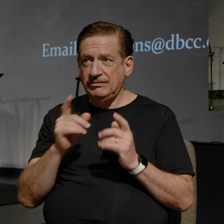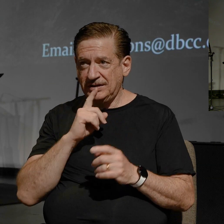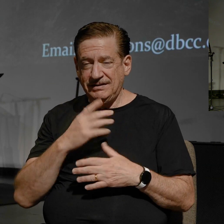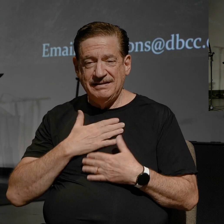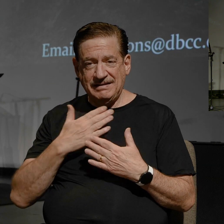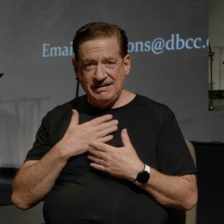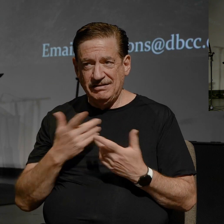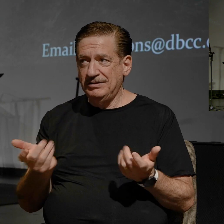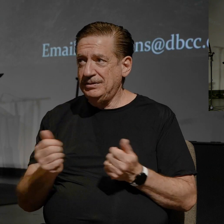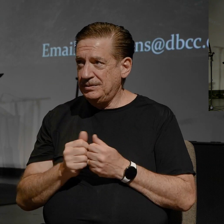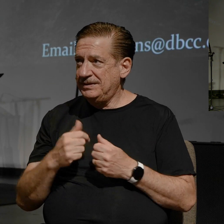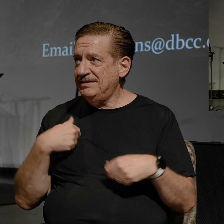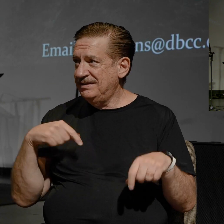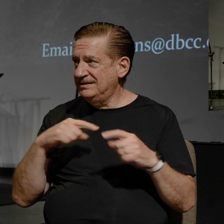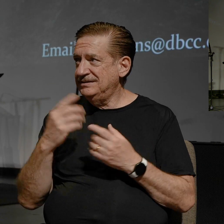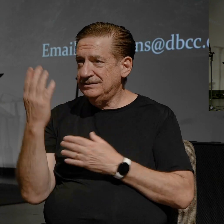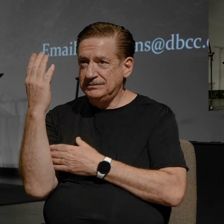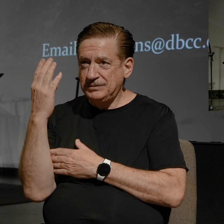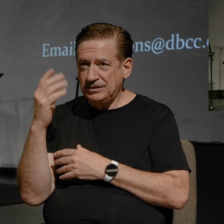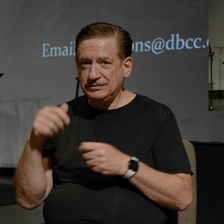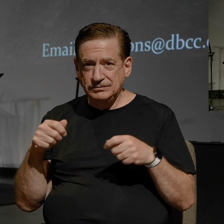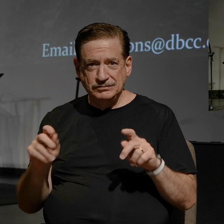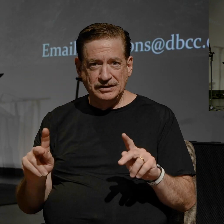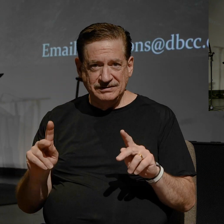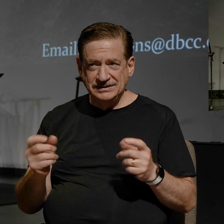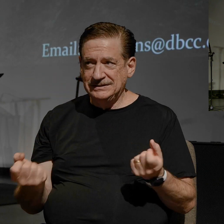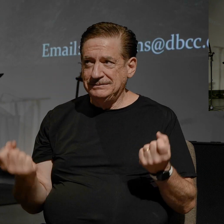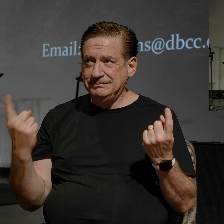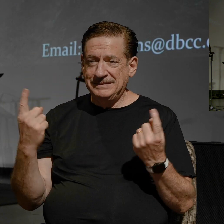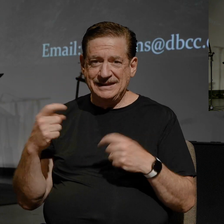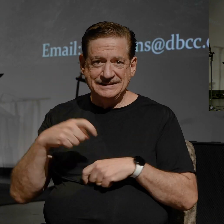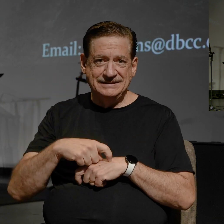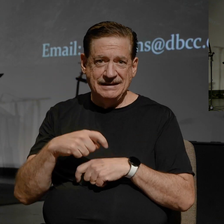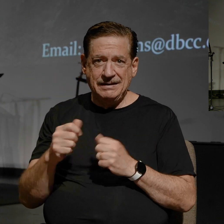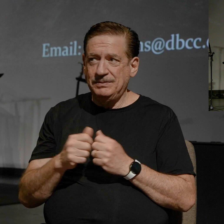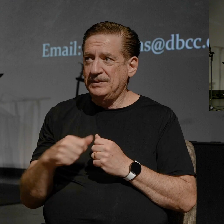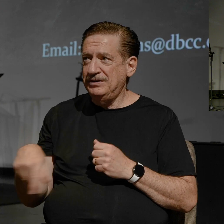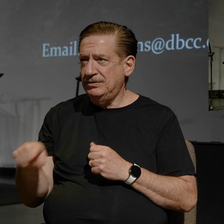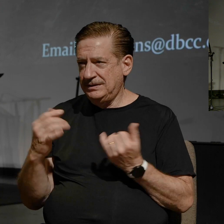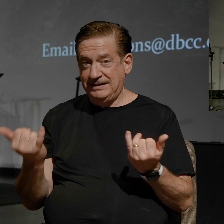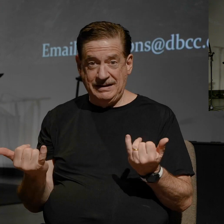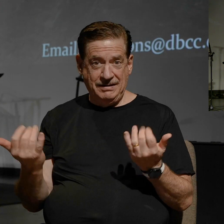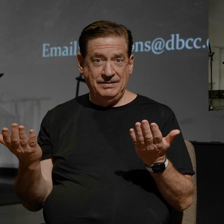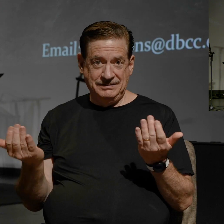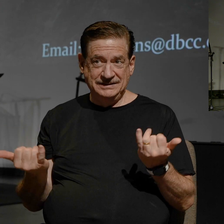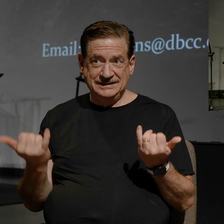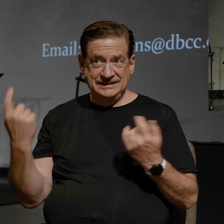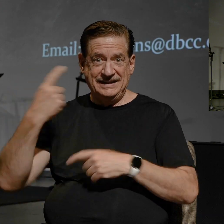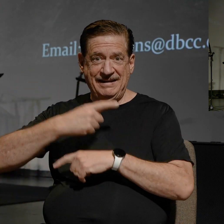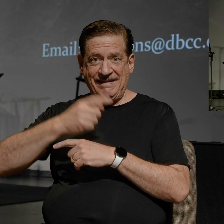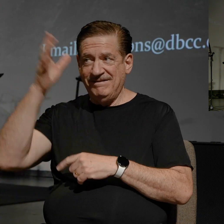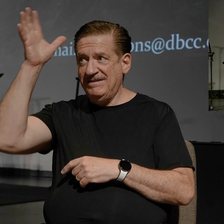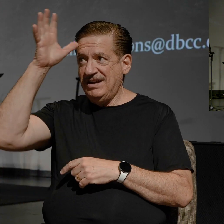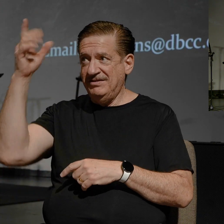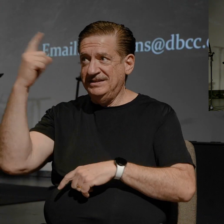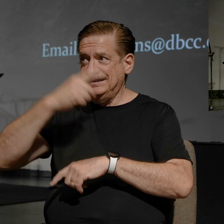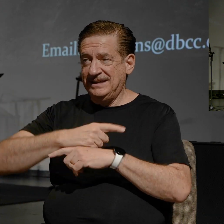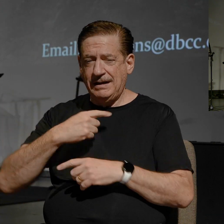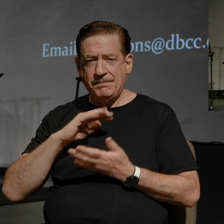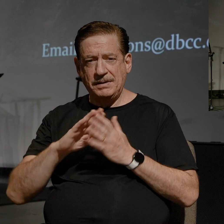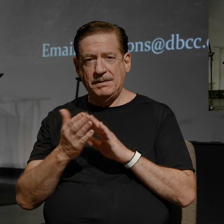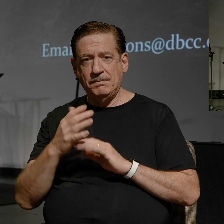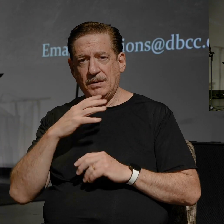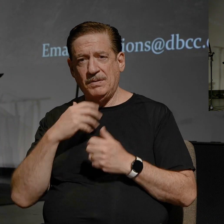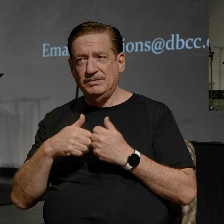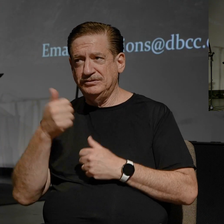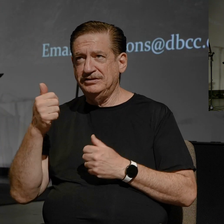morning. It's a privilege to spend some time with you. Here it is, Father's Day, and as I've grown older and as the years